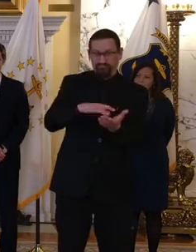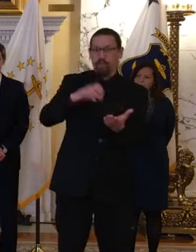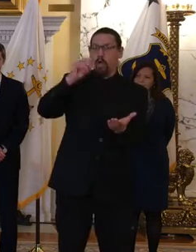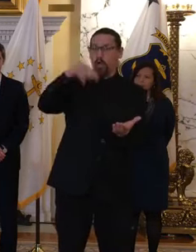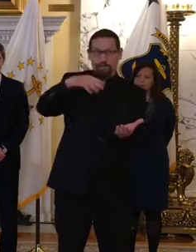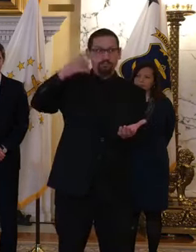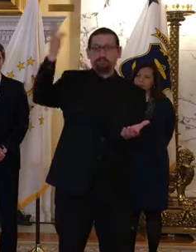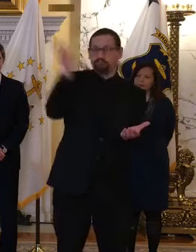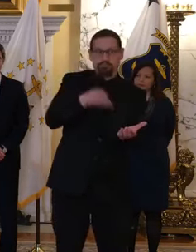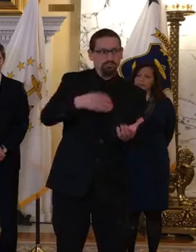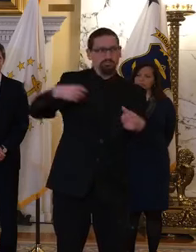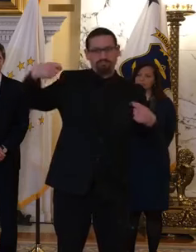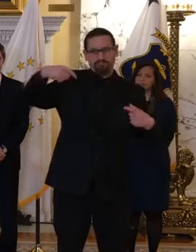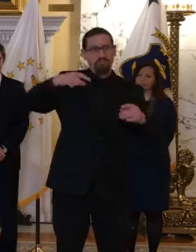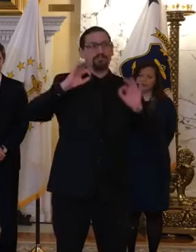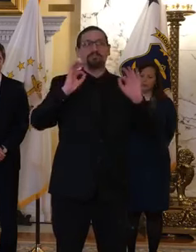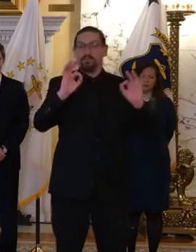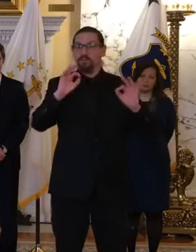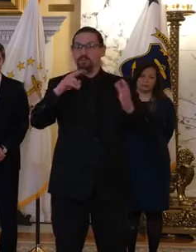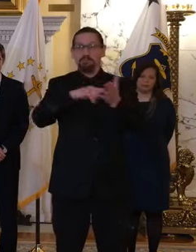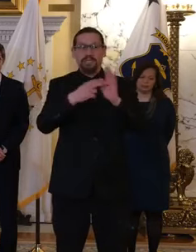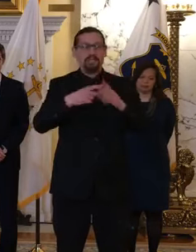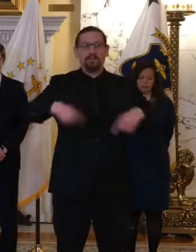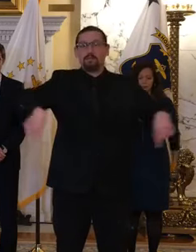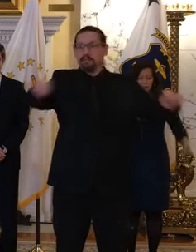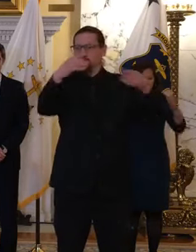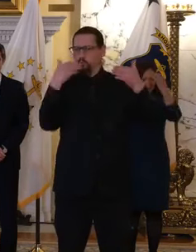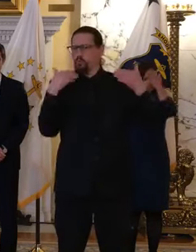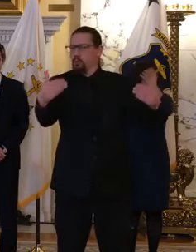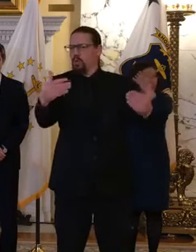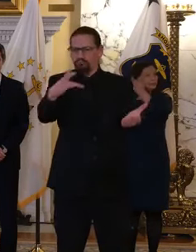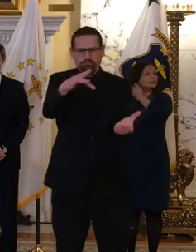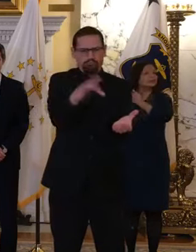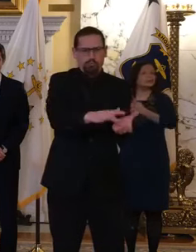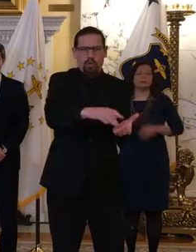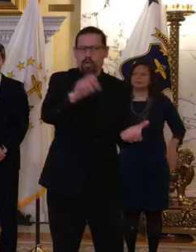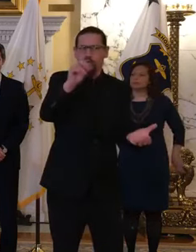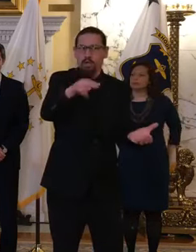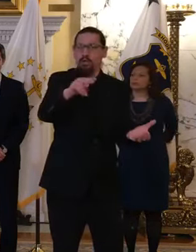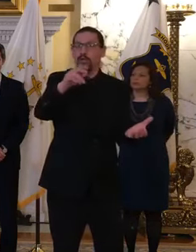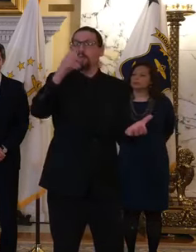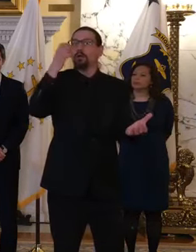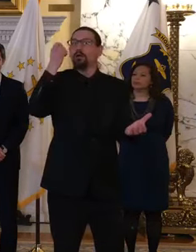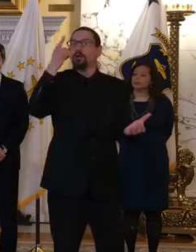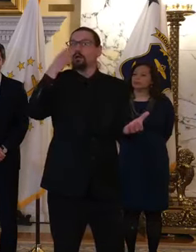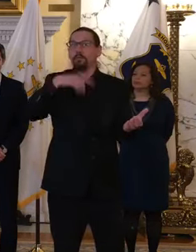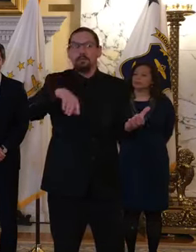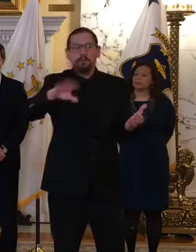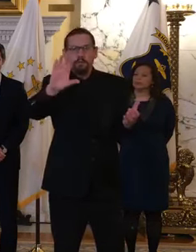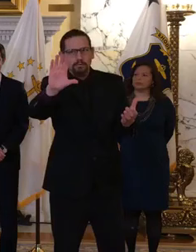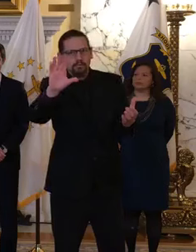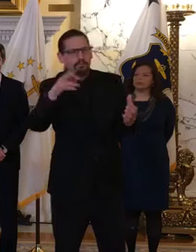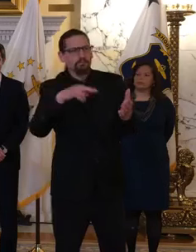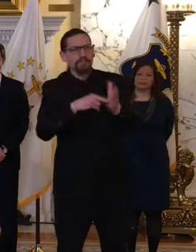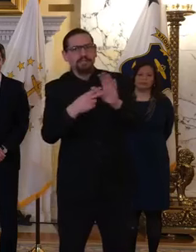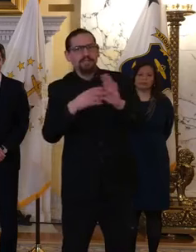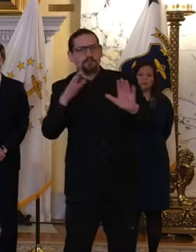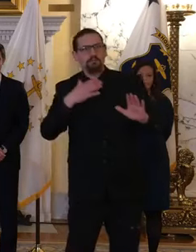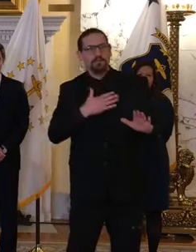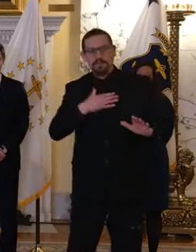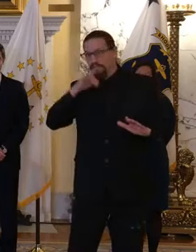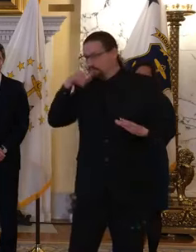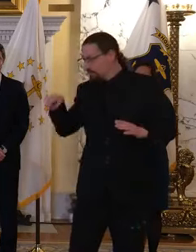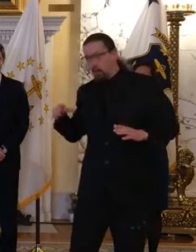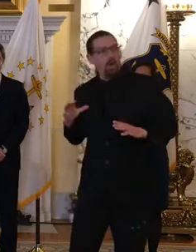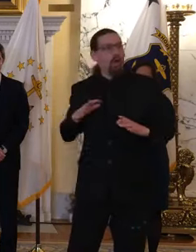rush out right now and go turn on your hotspot. I can see my kids, if they're watching this, immediately getting excited